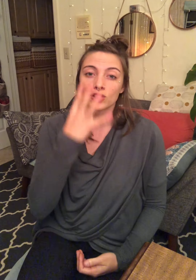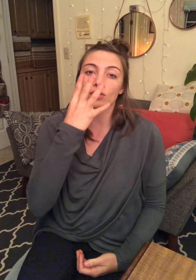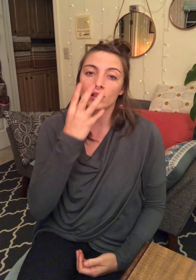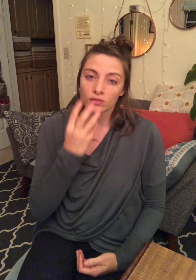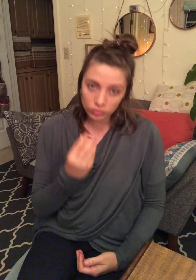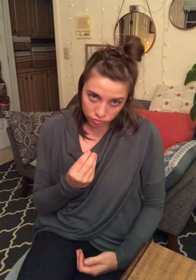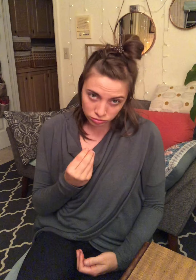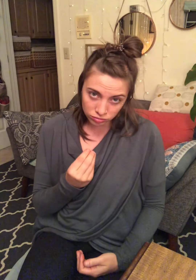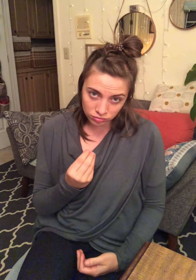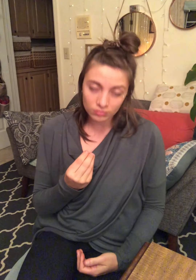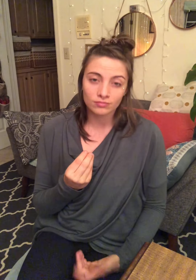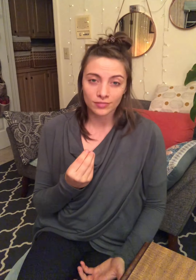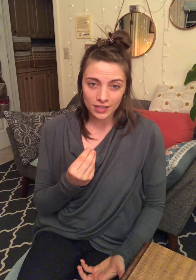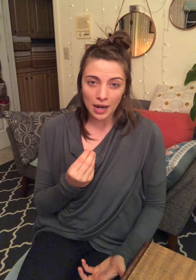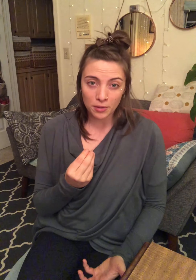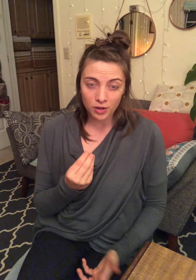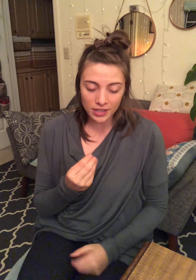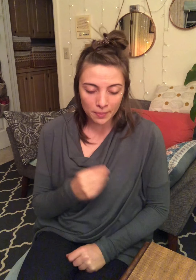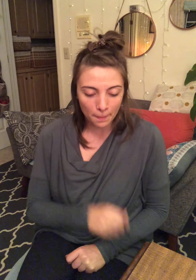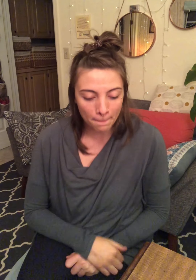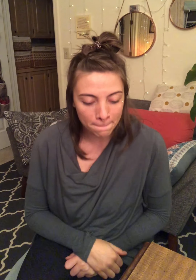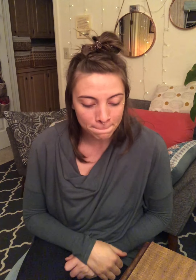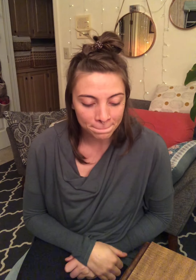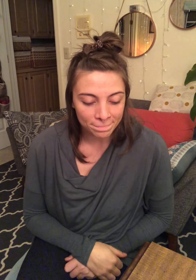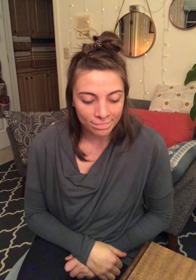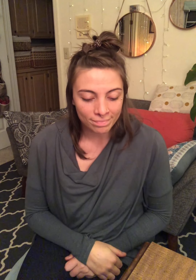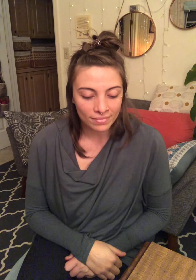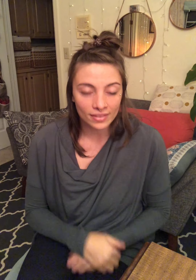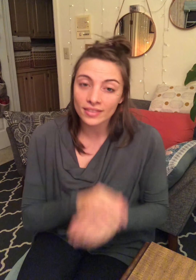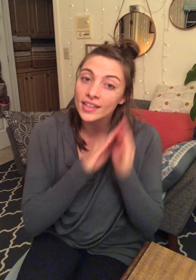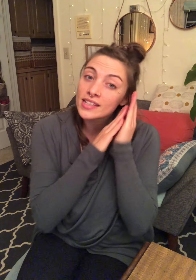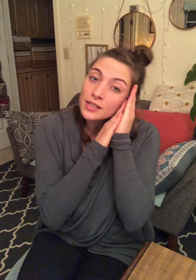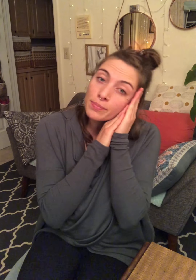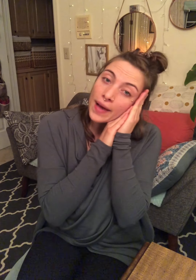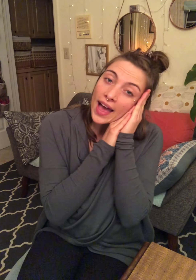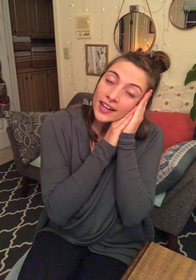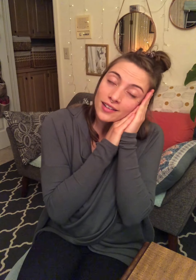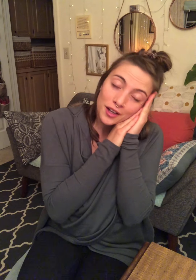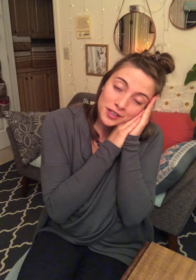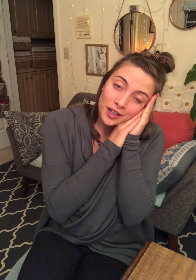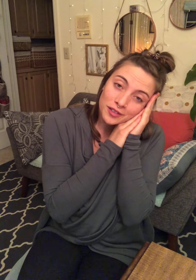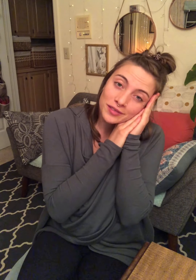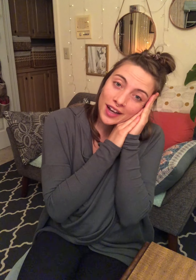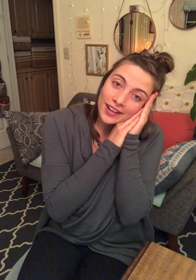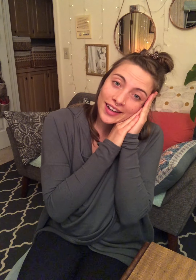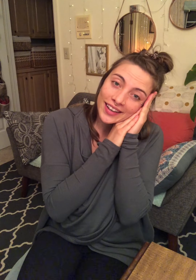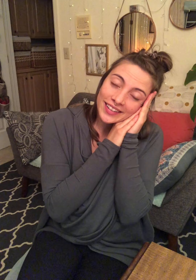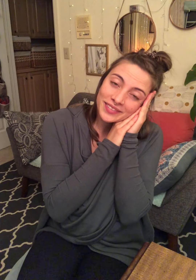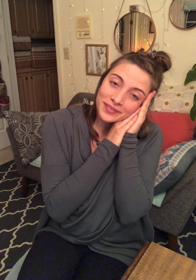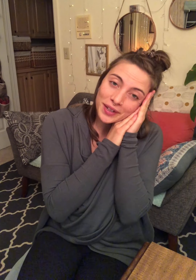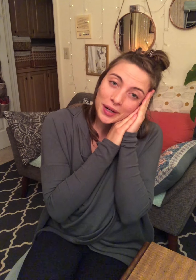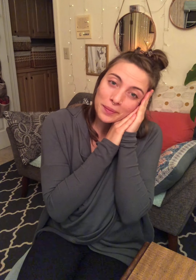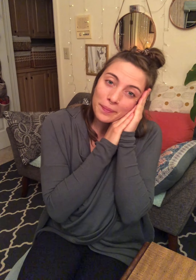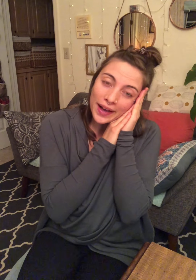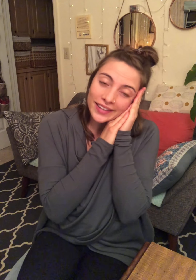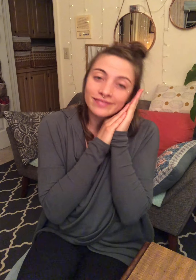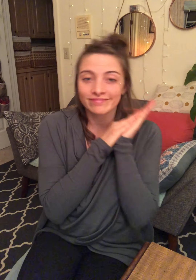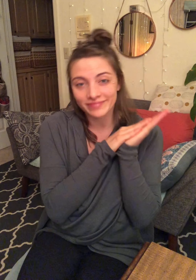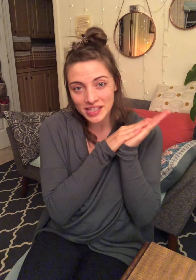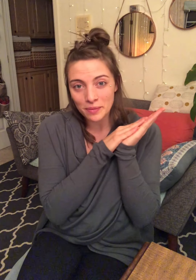that it's time to go to sleep. This is bed, also not a verb, but similar.